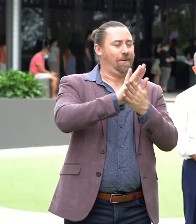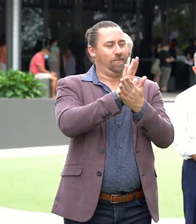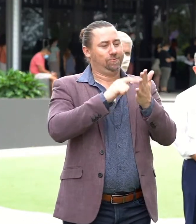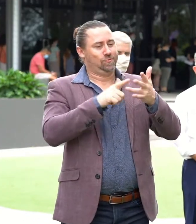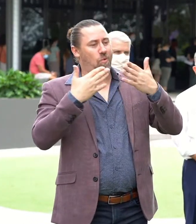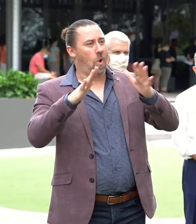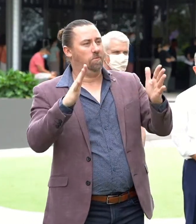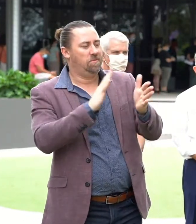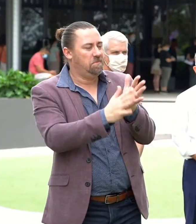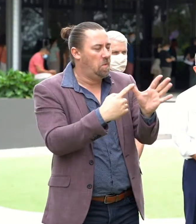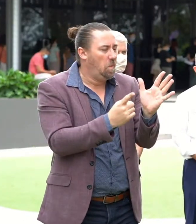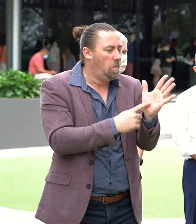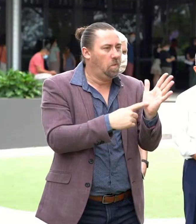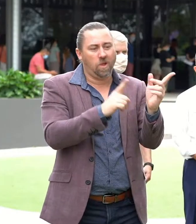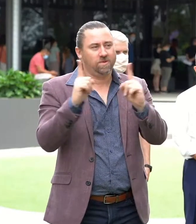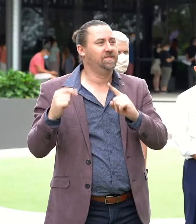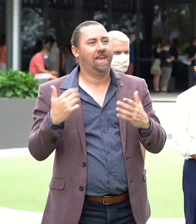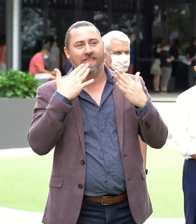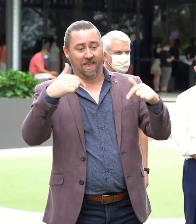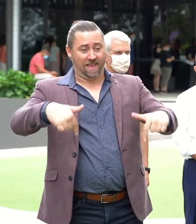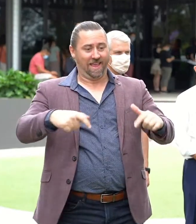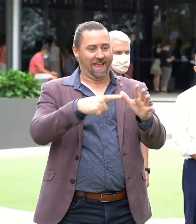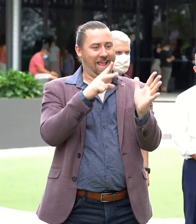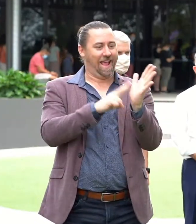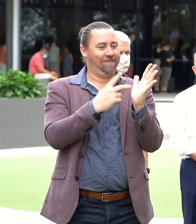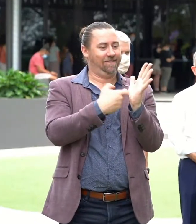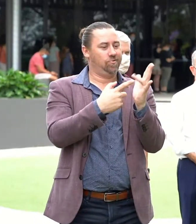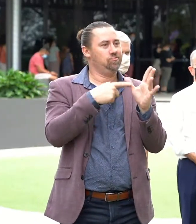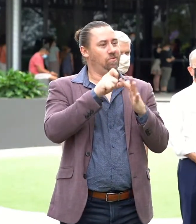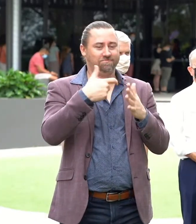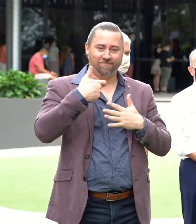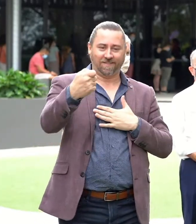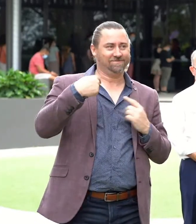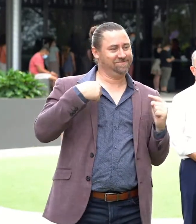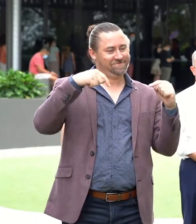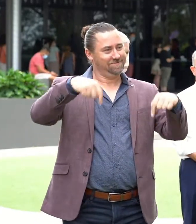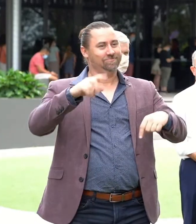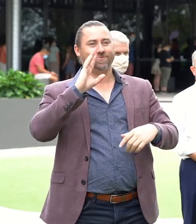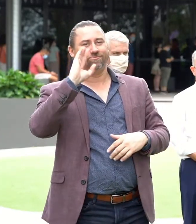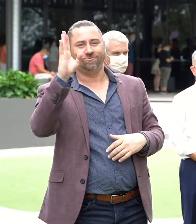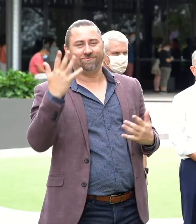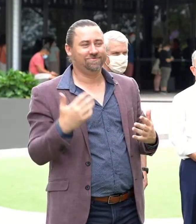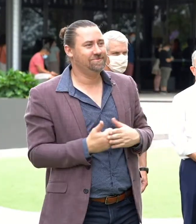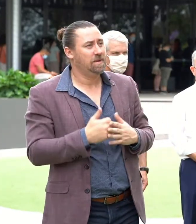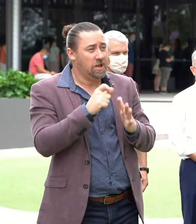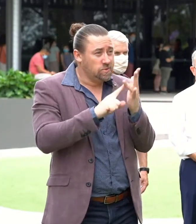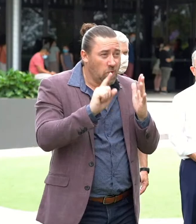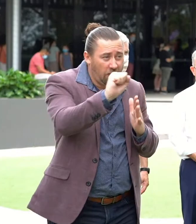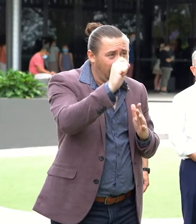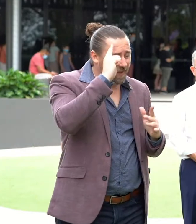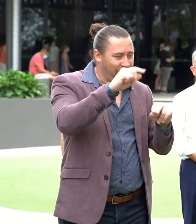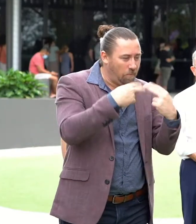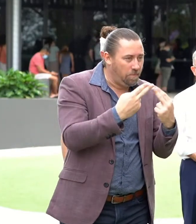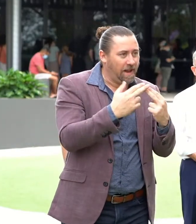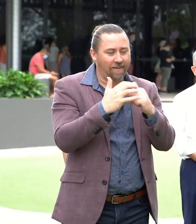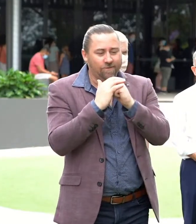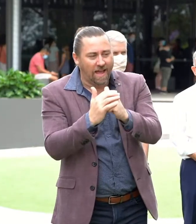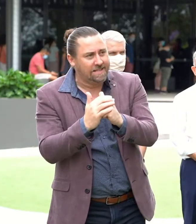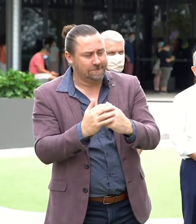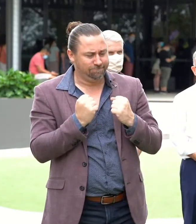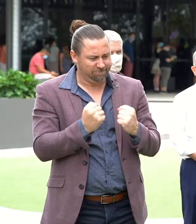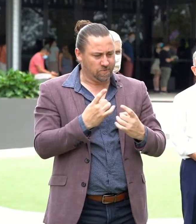and facilities, and thank you to Cavendish for having us here this morning. But remember, do it for your family, do it for your friends, do it for